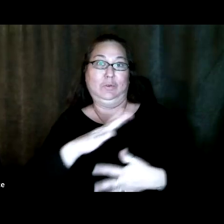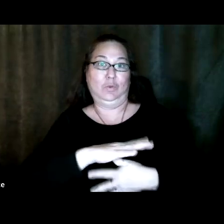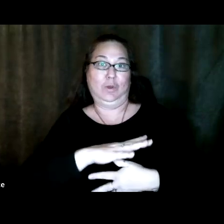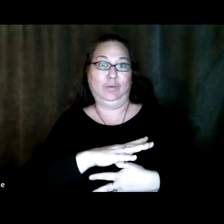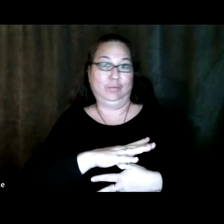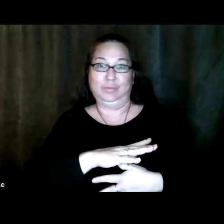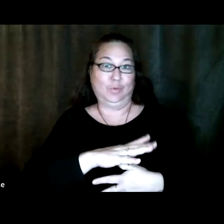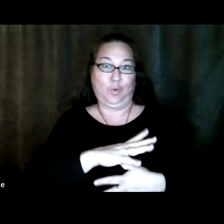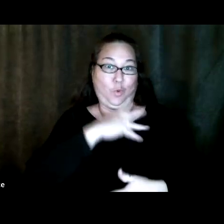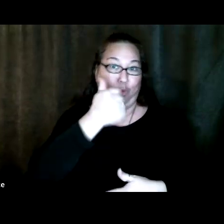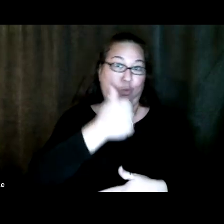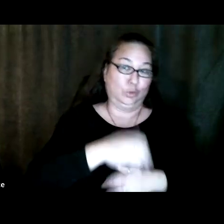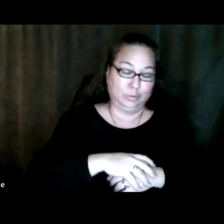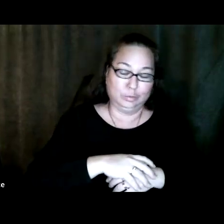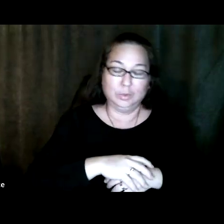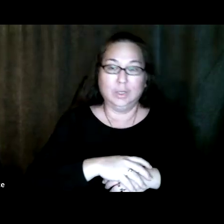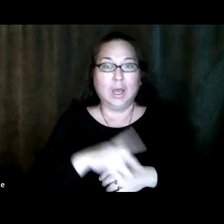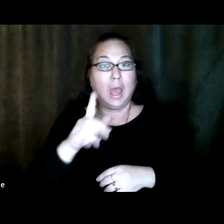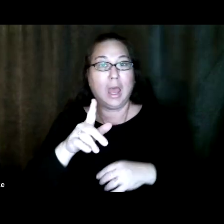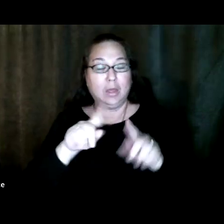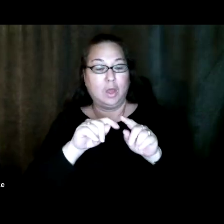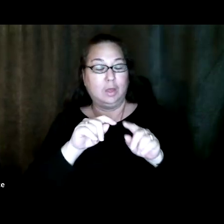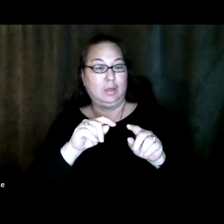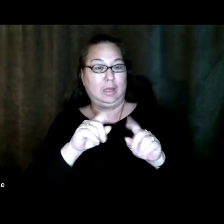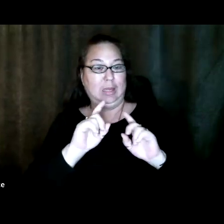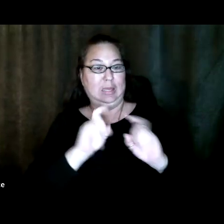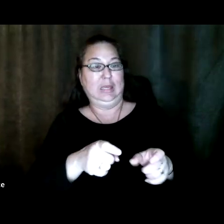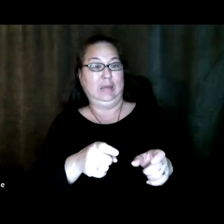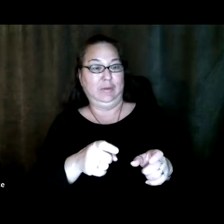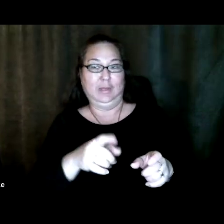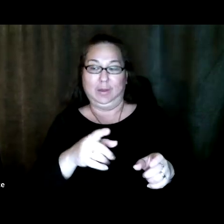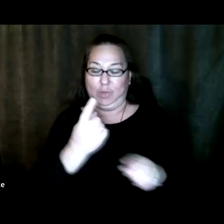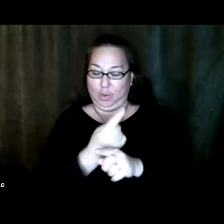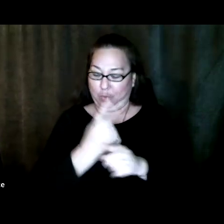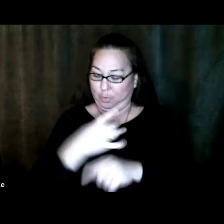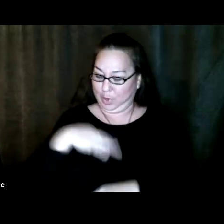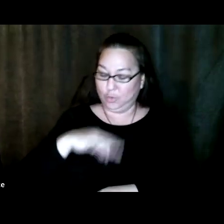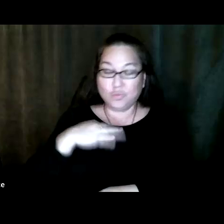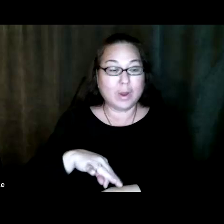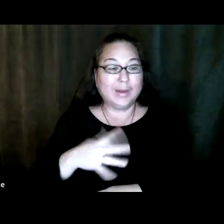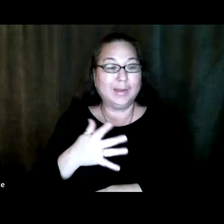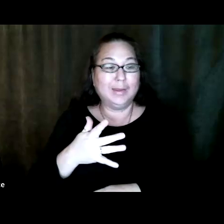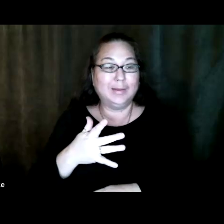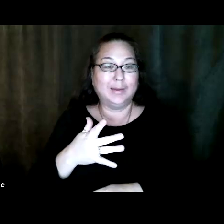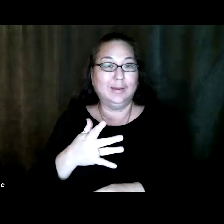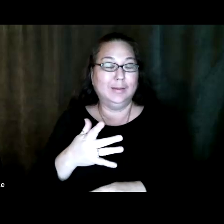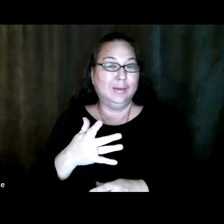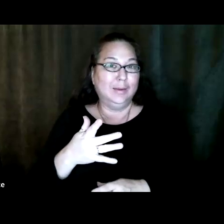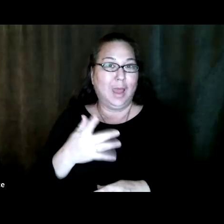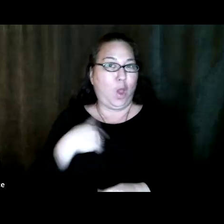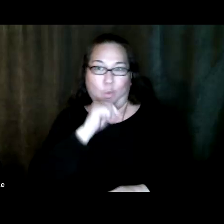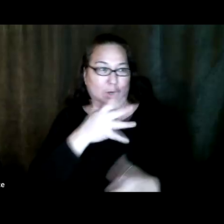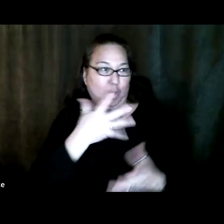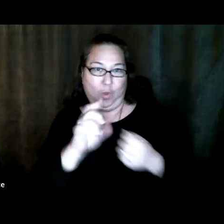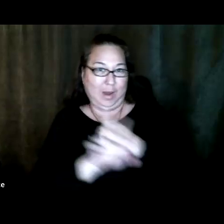their transcripts and giving them the proper credit is really a challenge because we don't want to penalize them because now we have